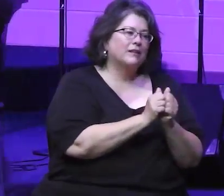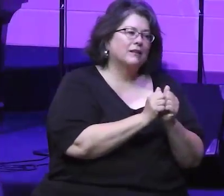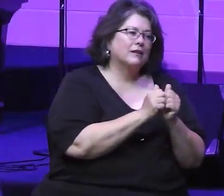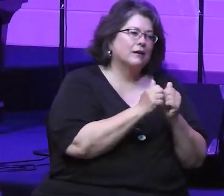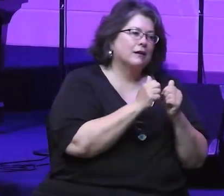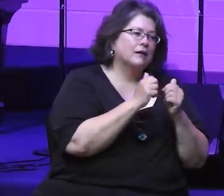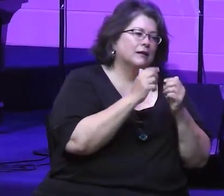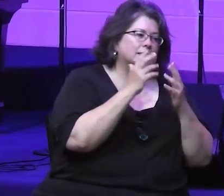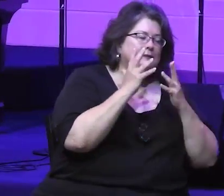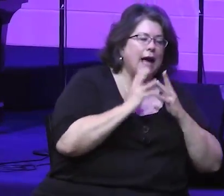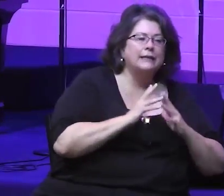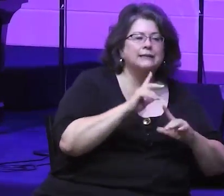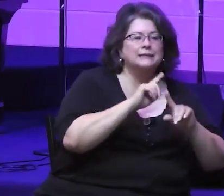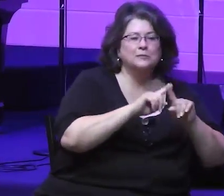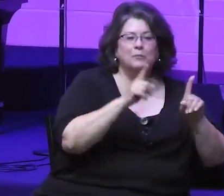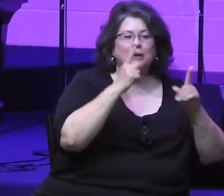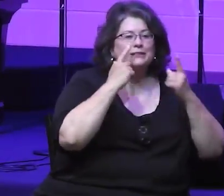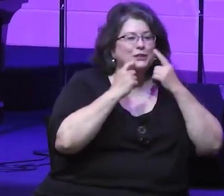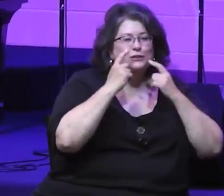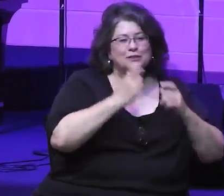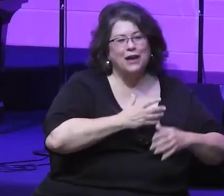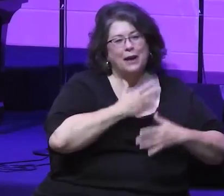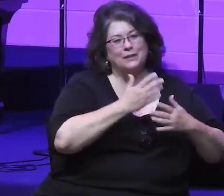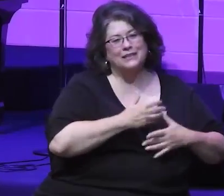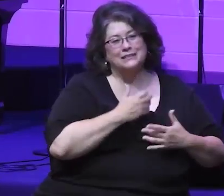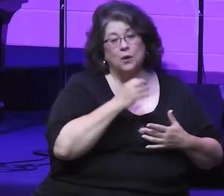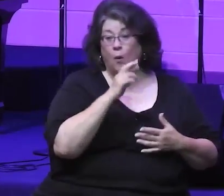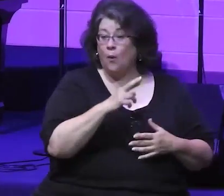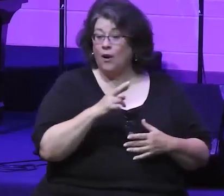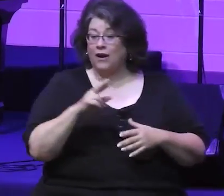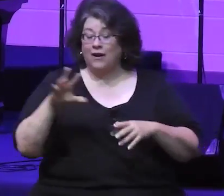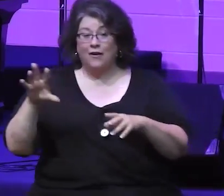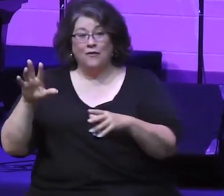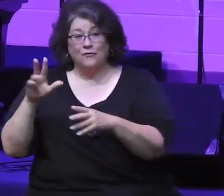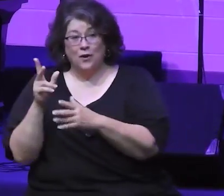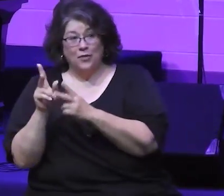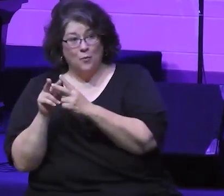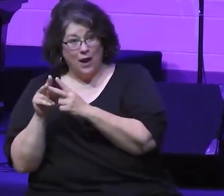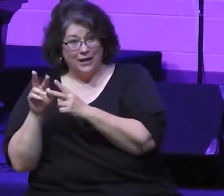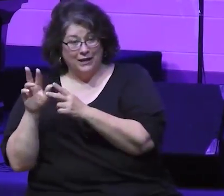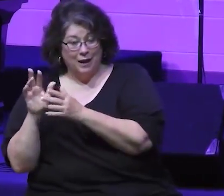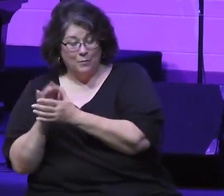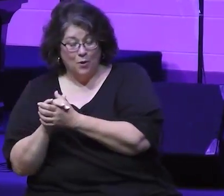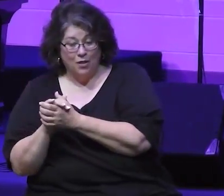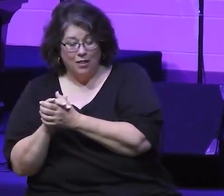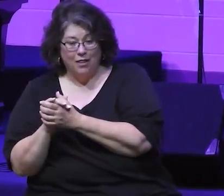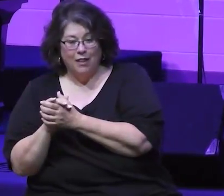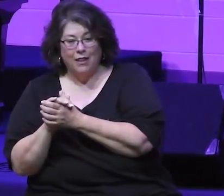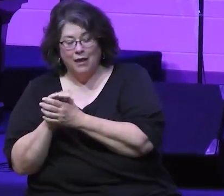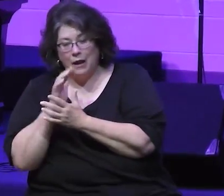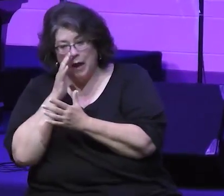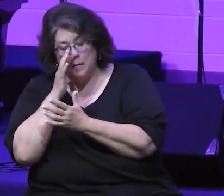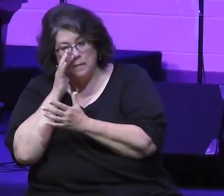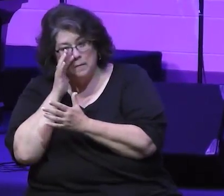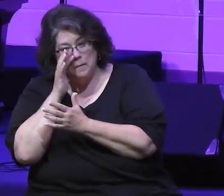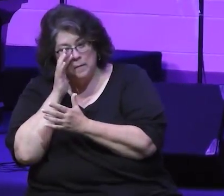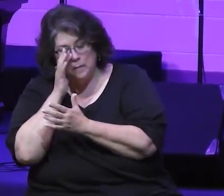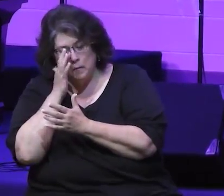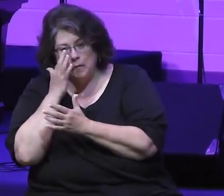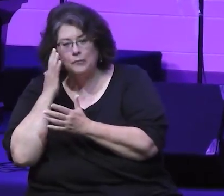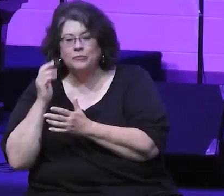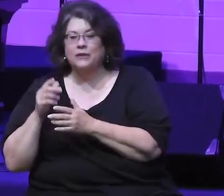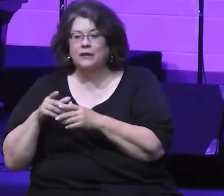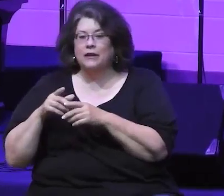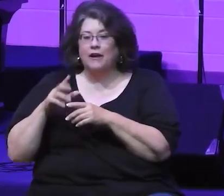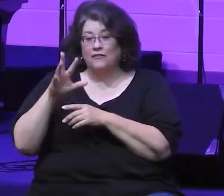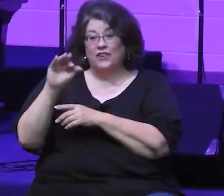when this young couple sits at their 50th wedding anniversary with their kids feel so proud, they feel so honored, they feel